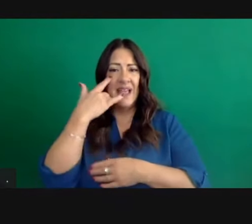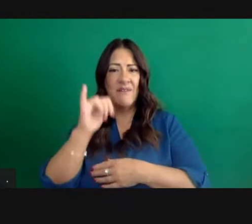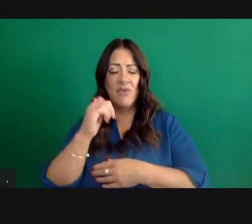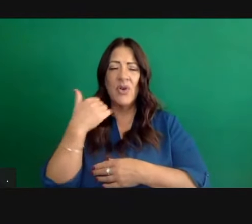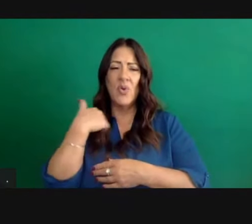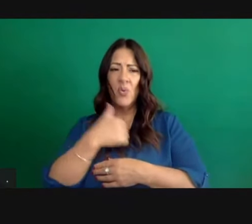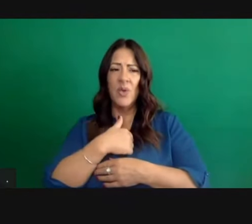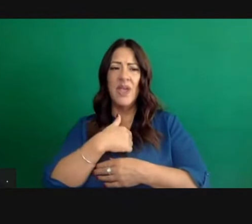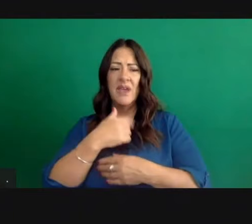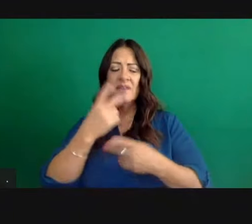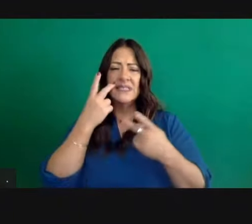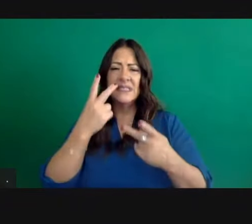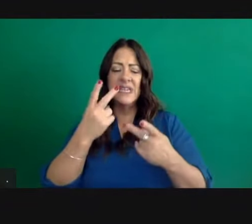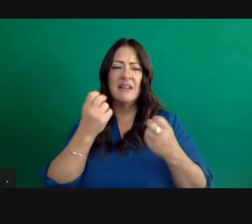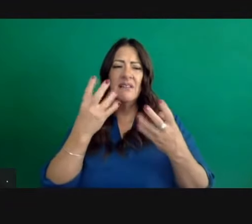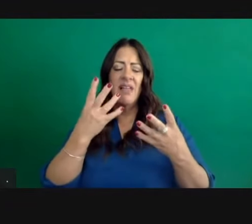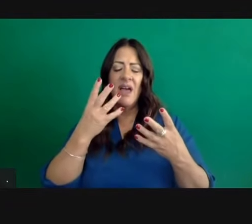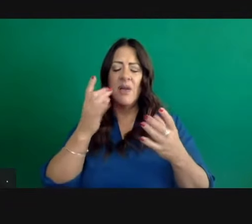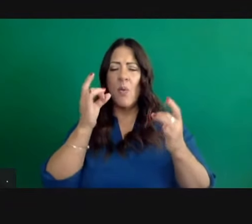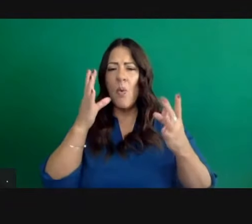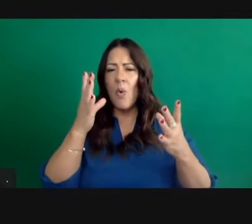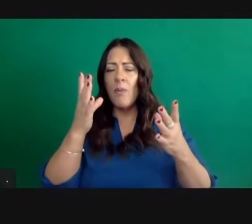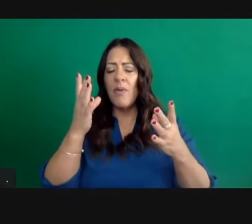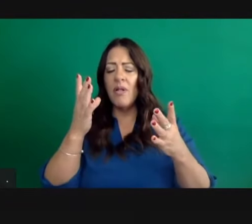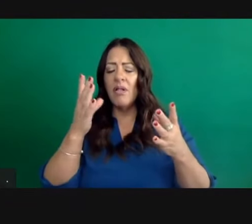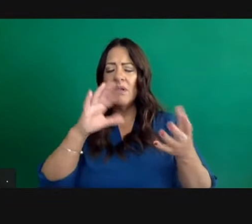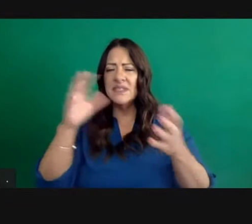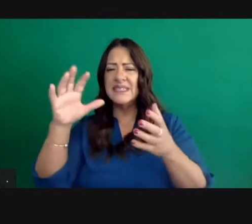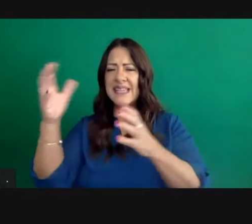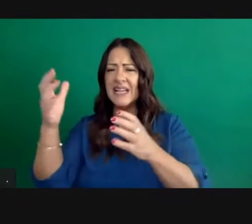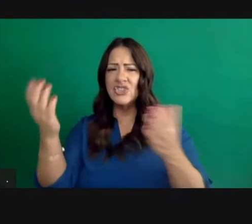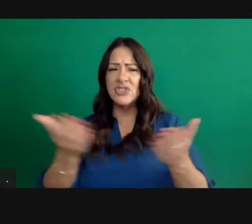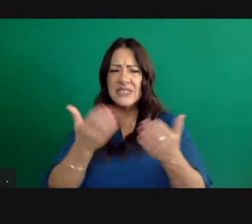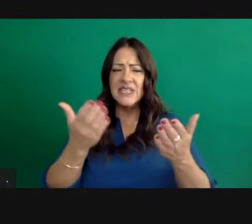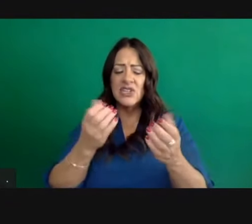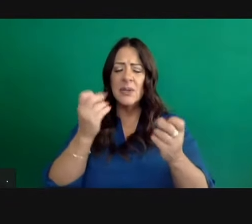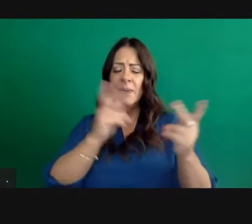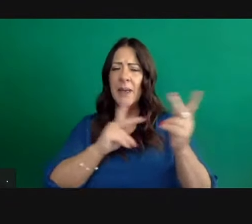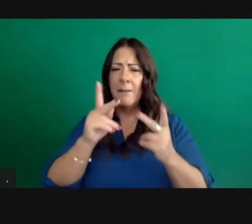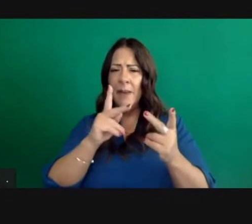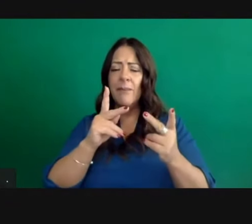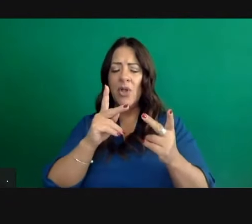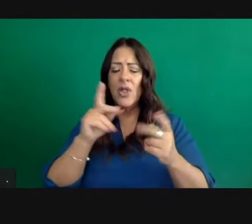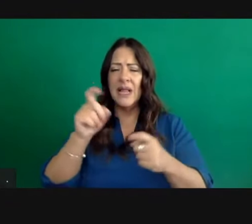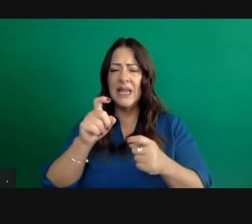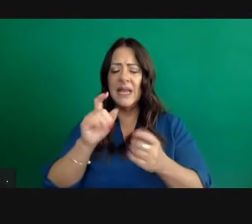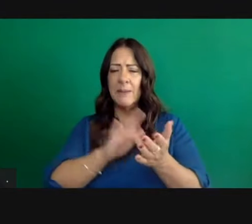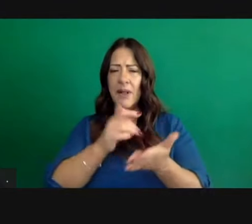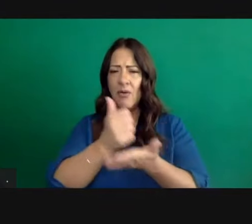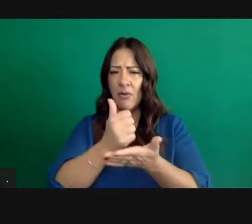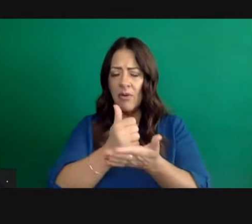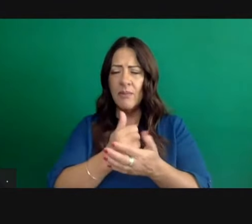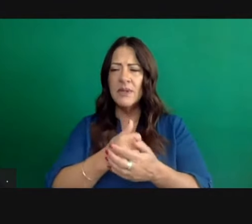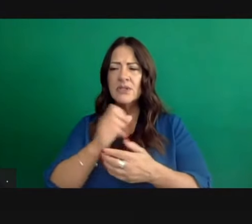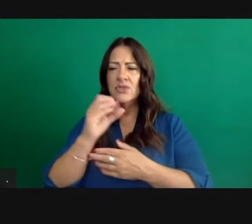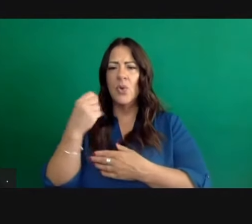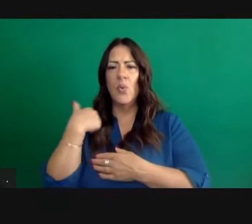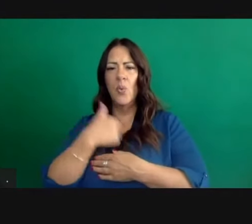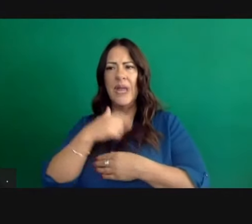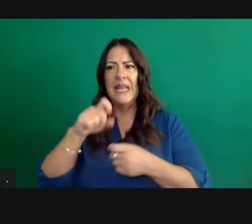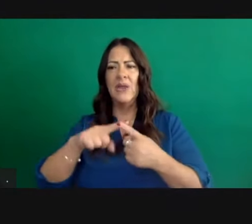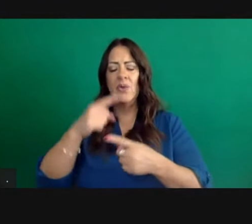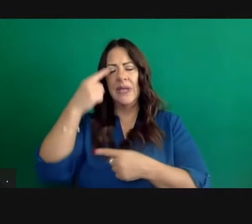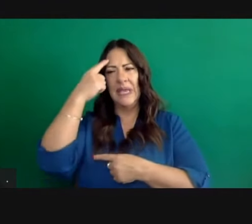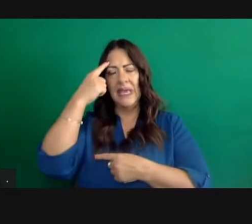and catastrophes, to bring our best thinkers together, our best minds to see what we can do to keep the